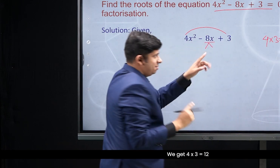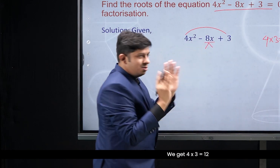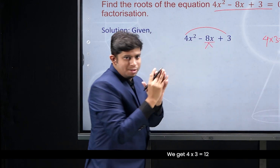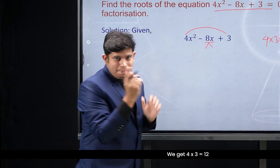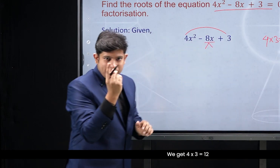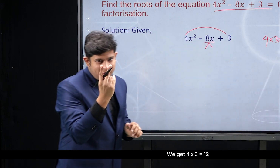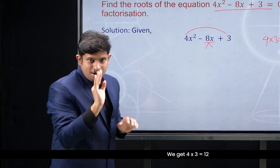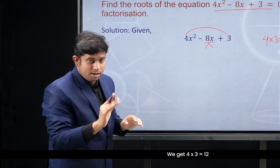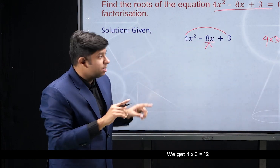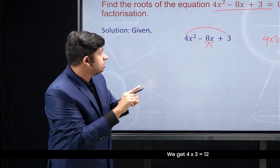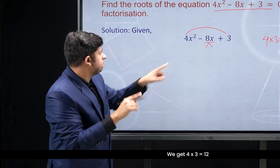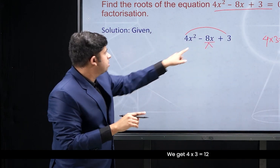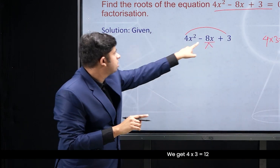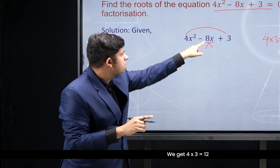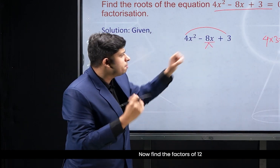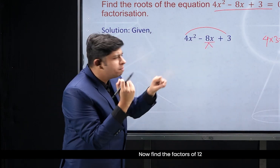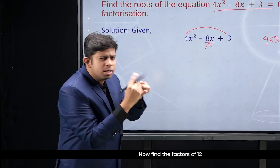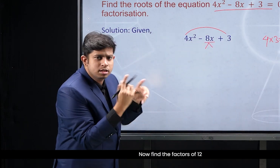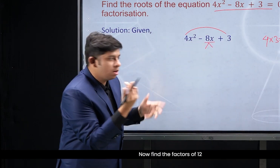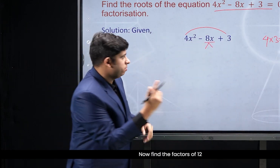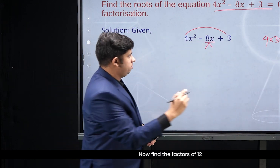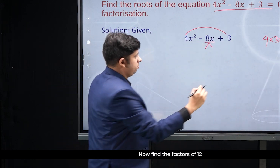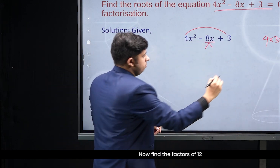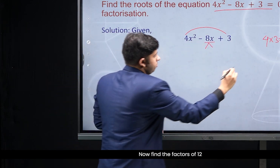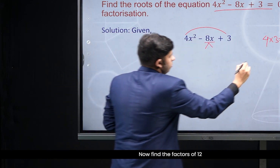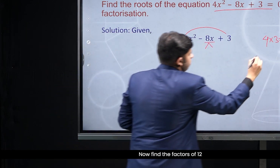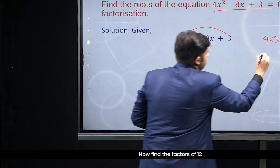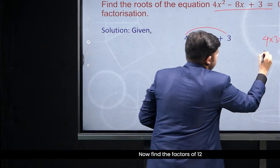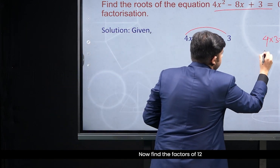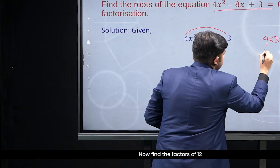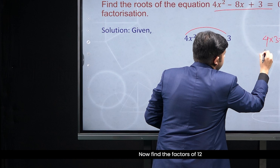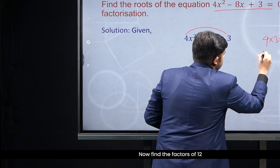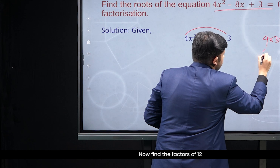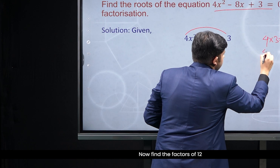Now find the factors of 12.